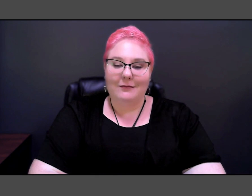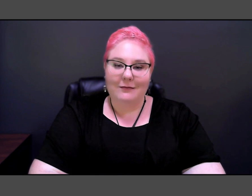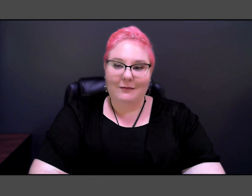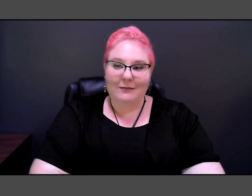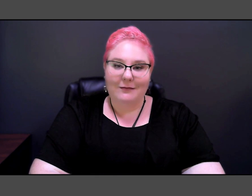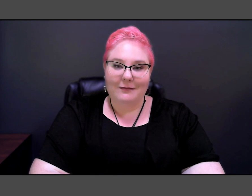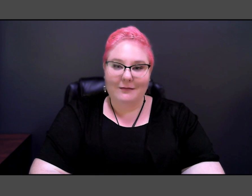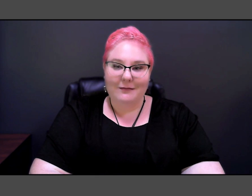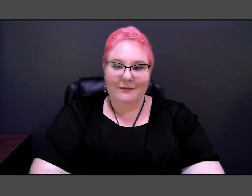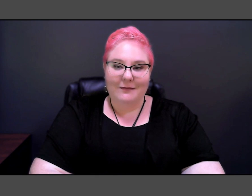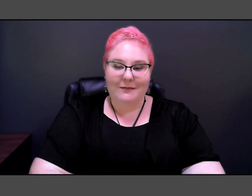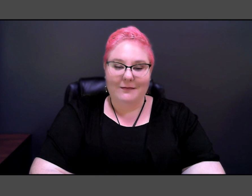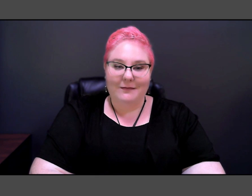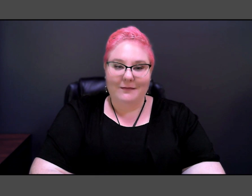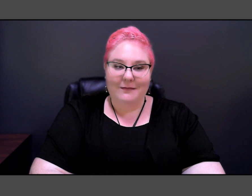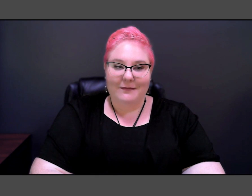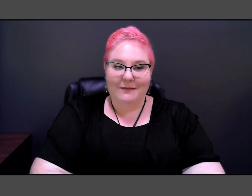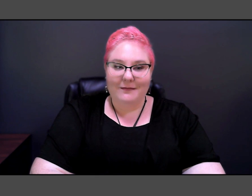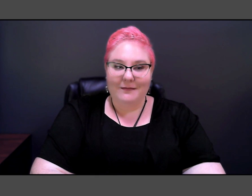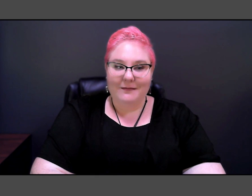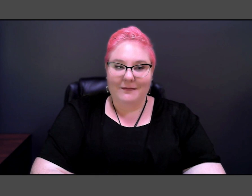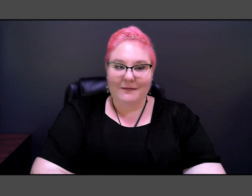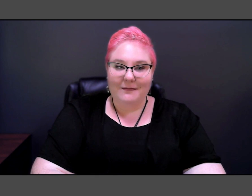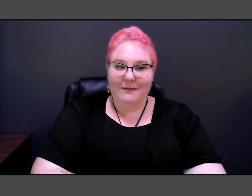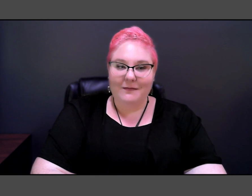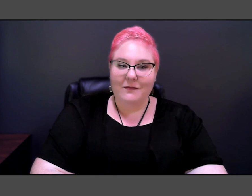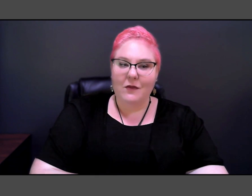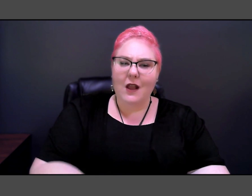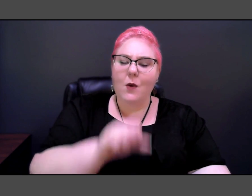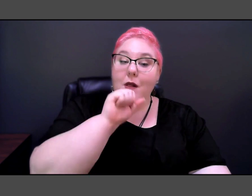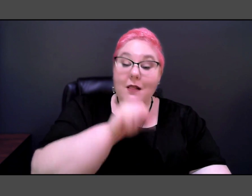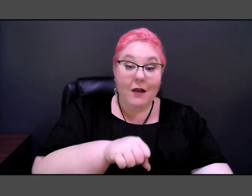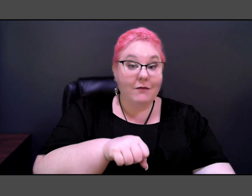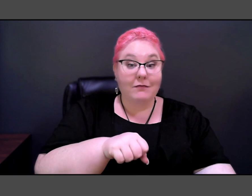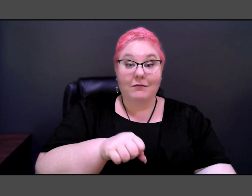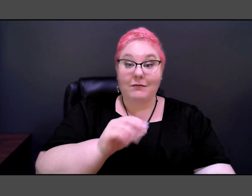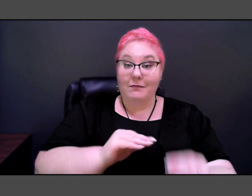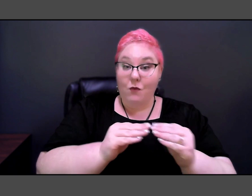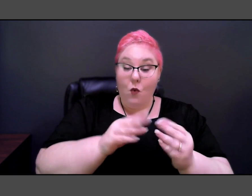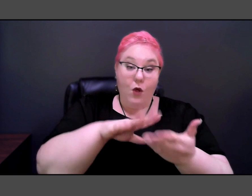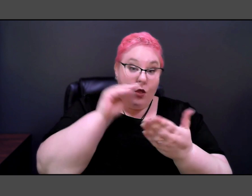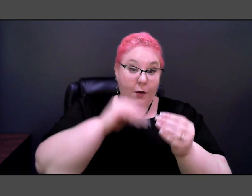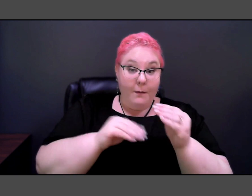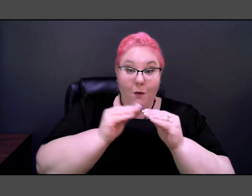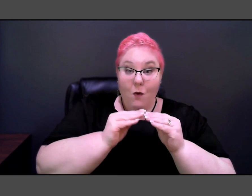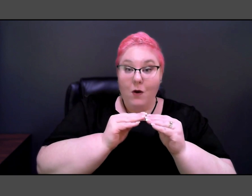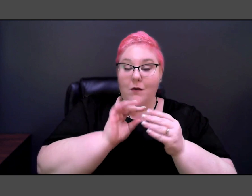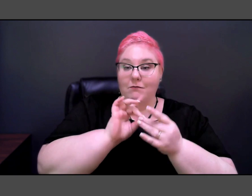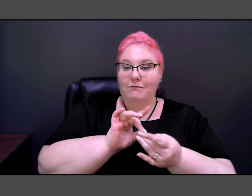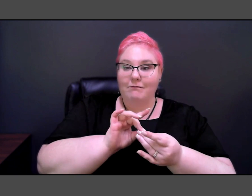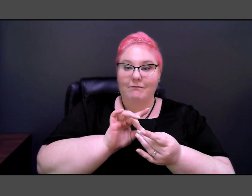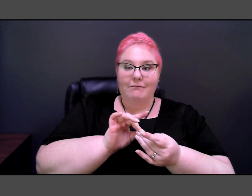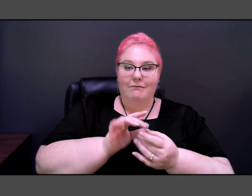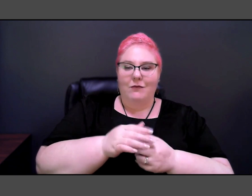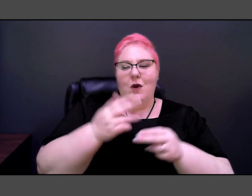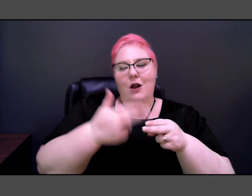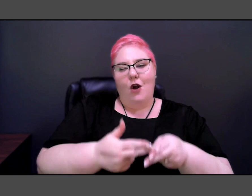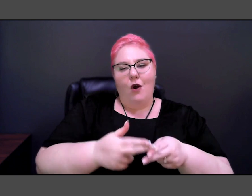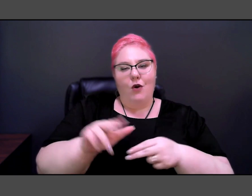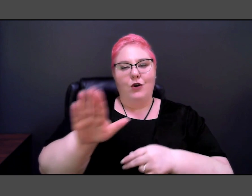Beautiful, beautiful. I would love to hear some more and learn some more about what I'll call your leadership